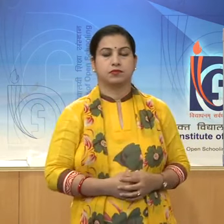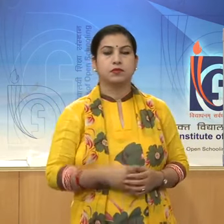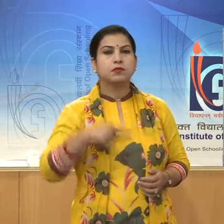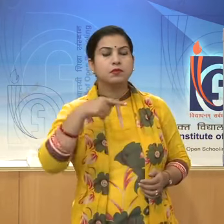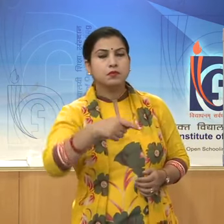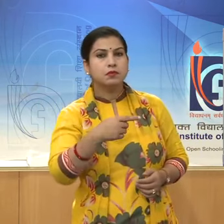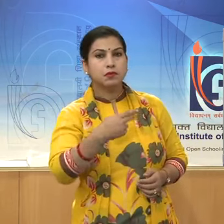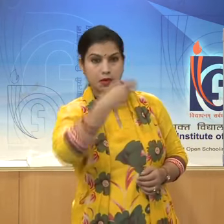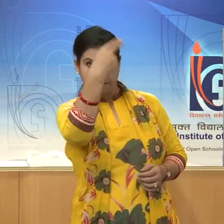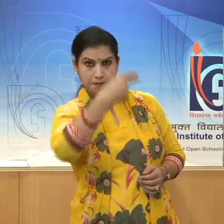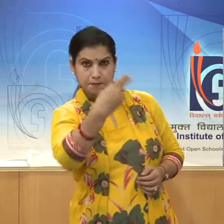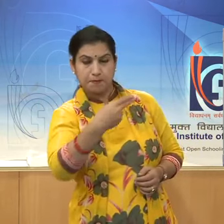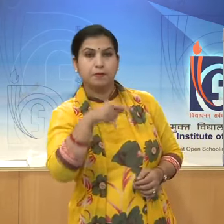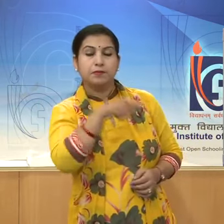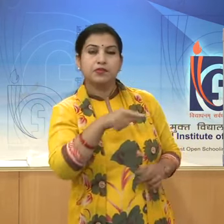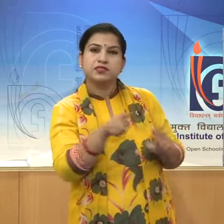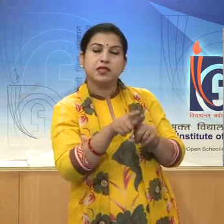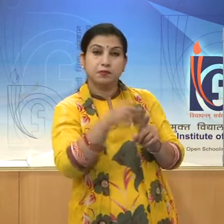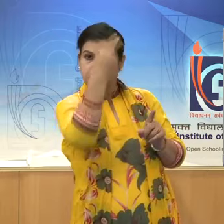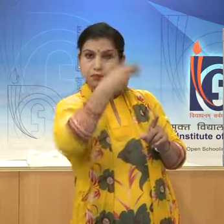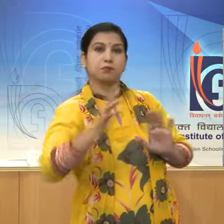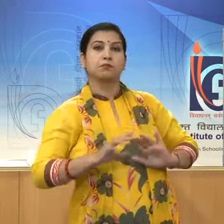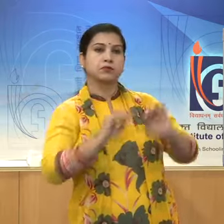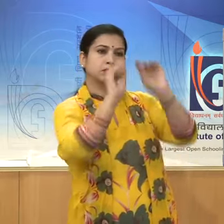Pieta is a sculpture